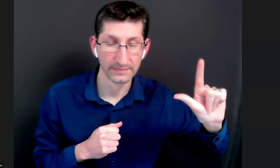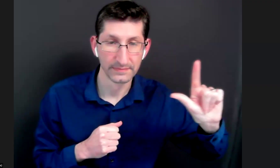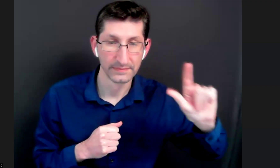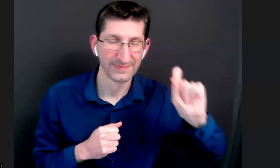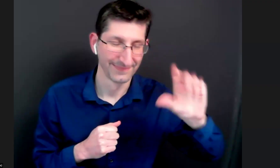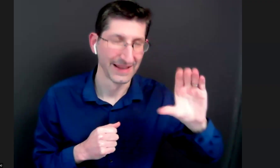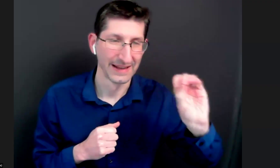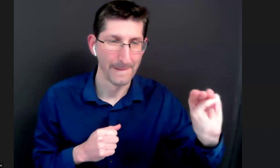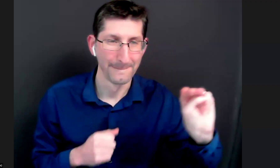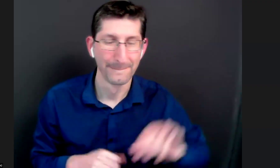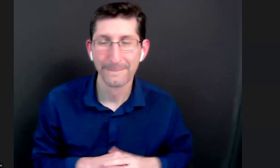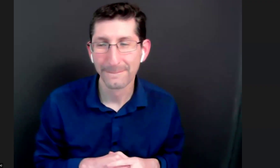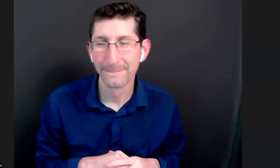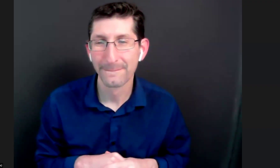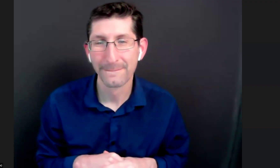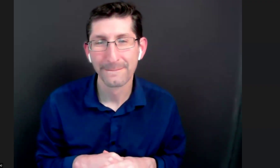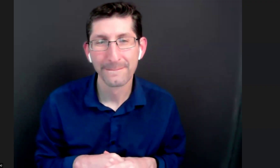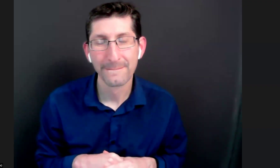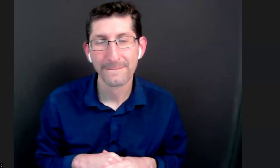4ALL.com.